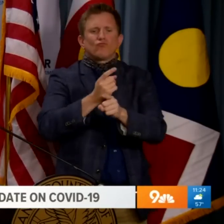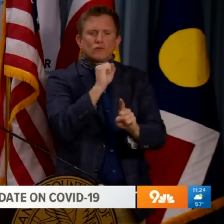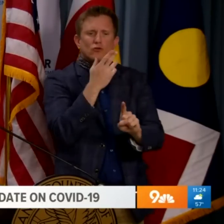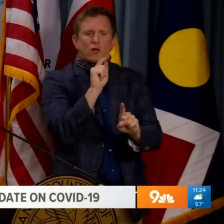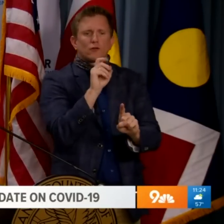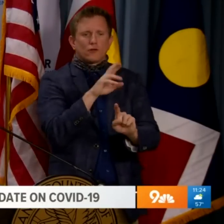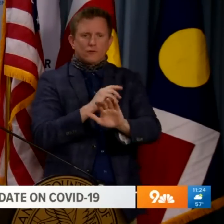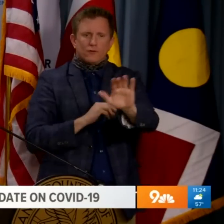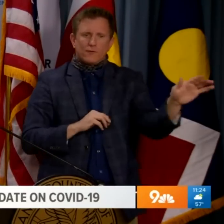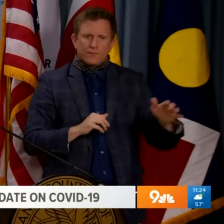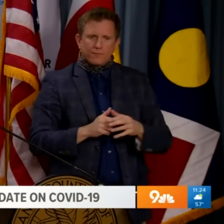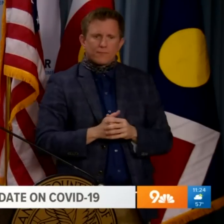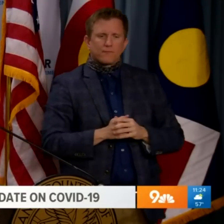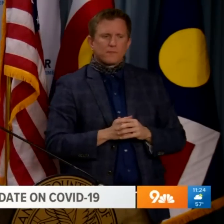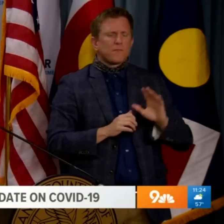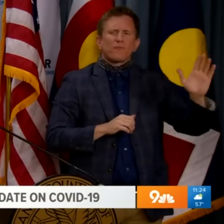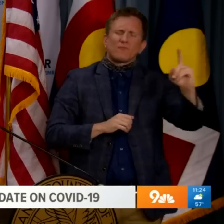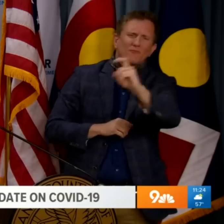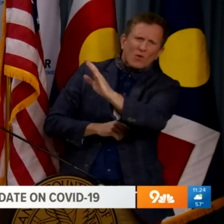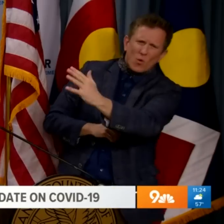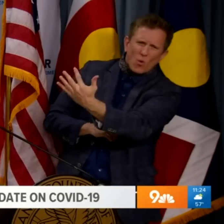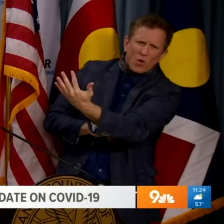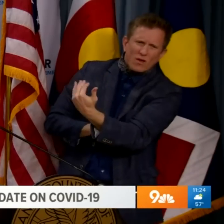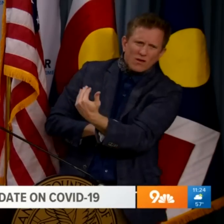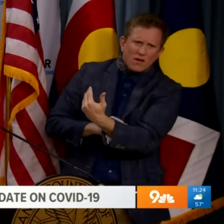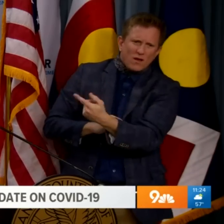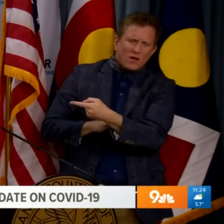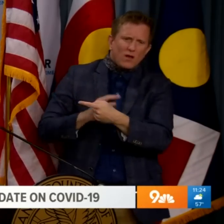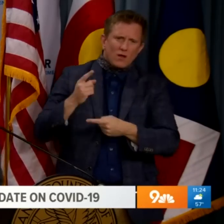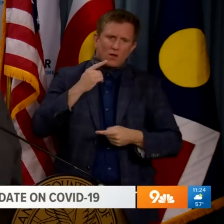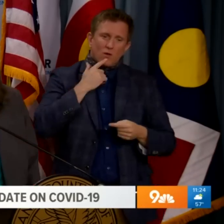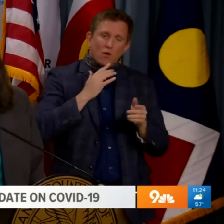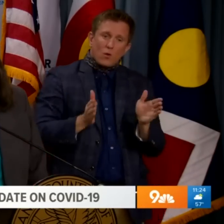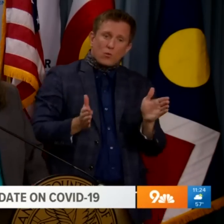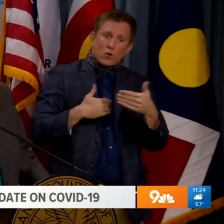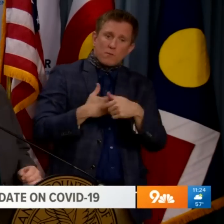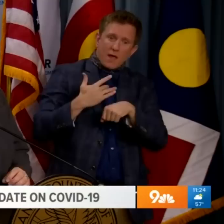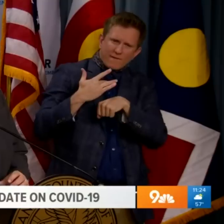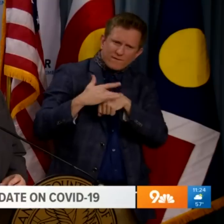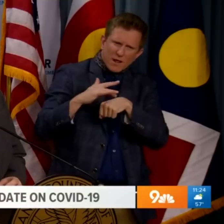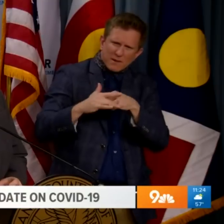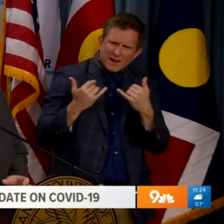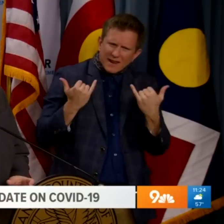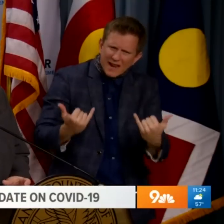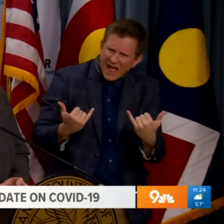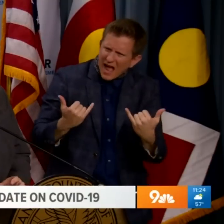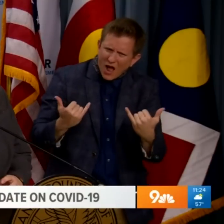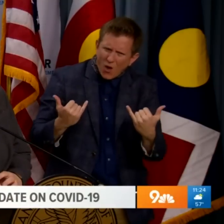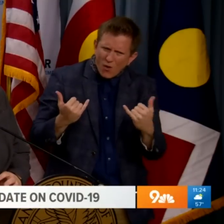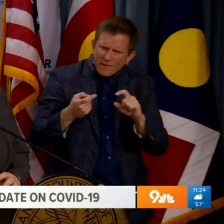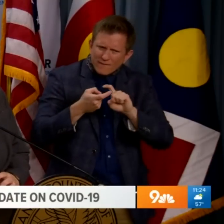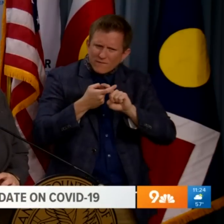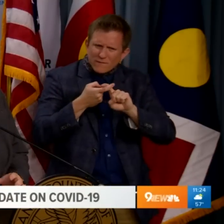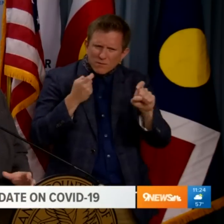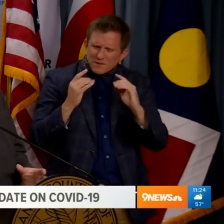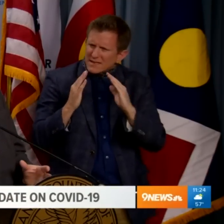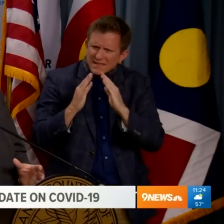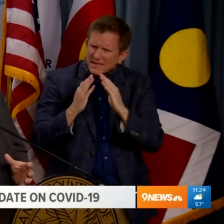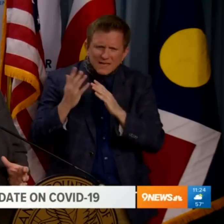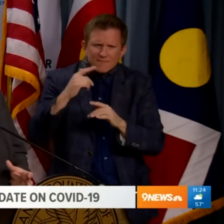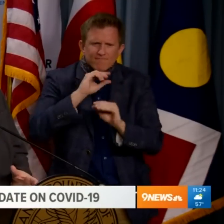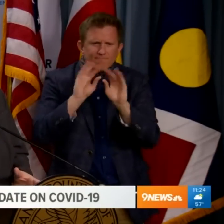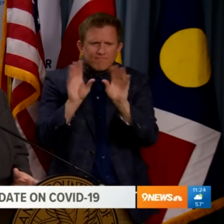come, first serve. And we'll continue to monitor all of the factors that have been discussed this morning as we think about what it will take to